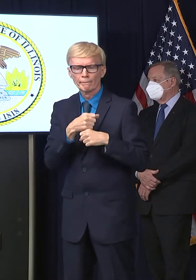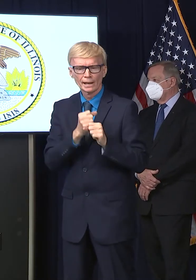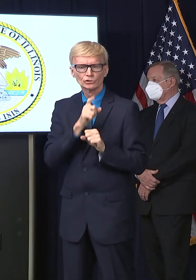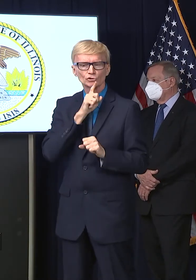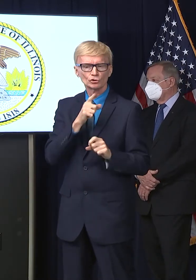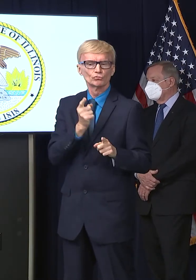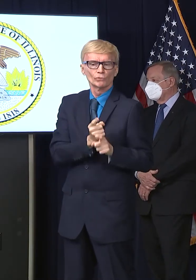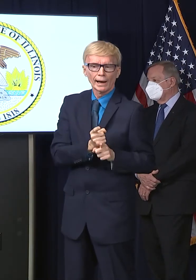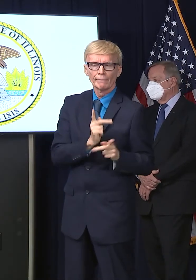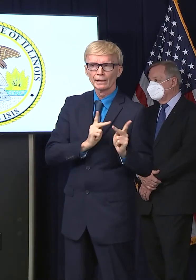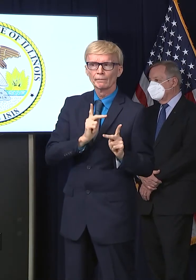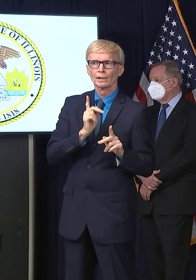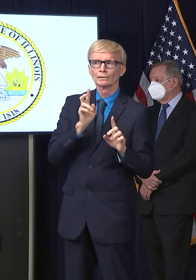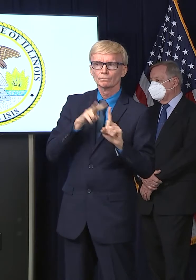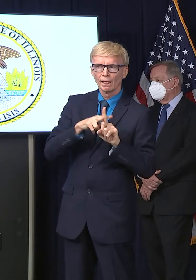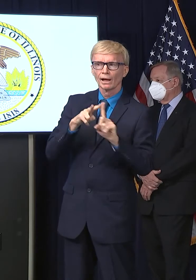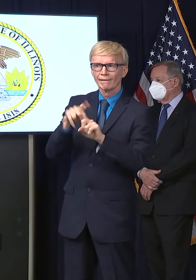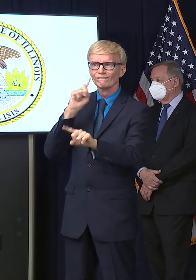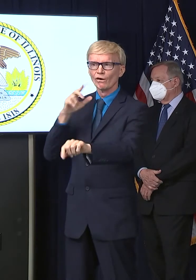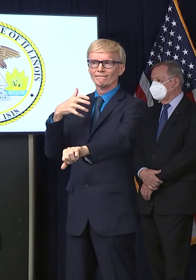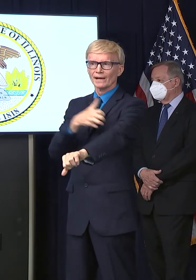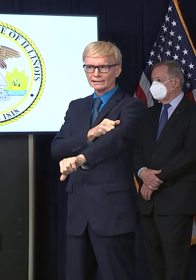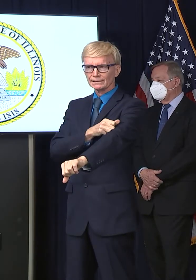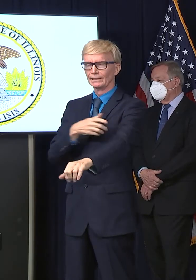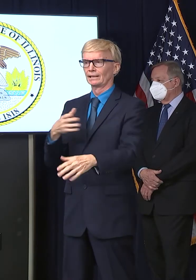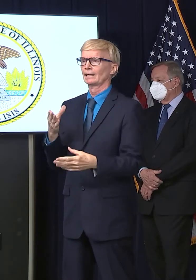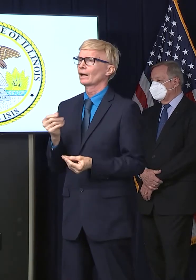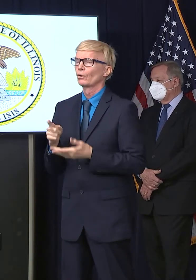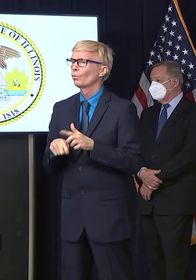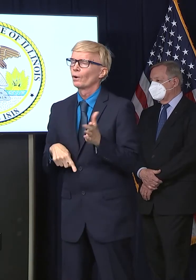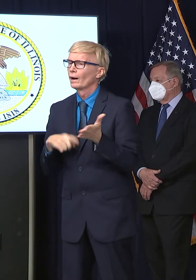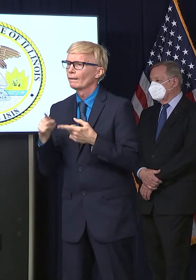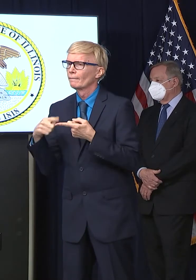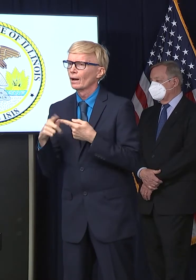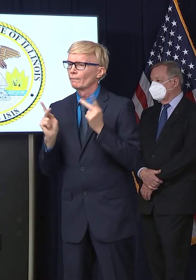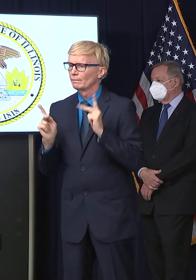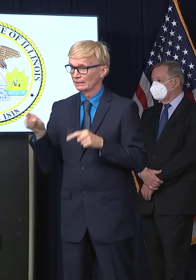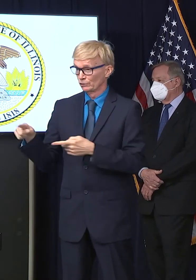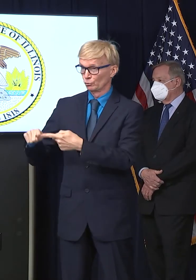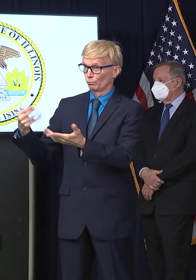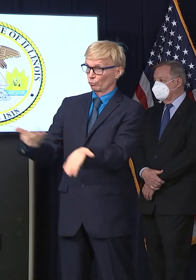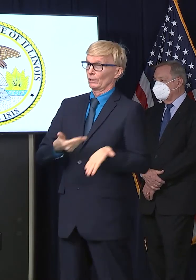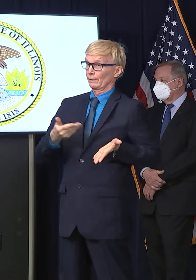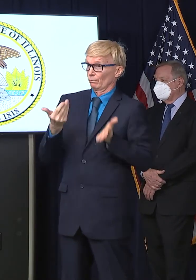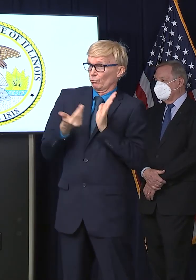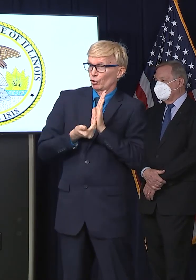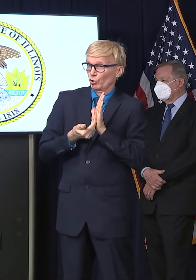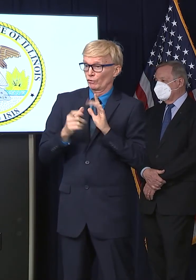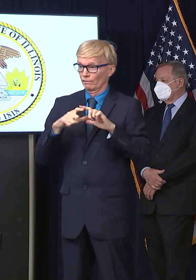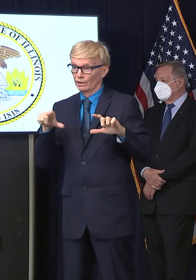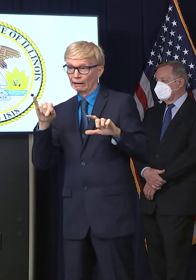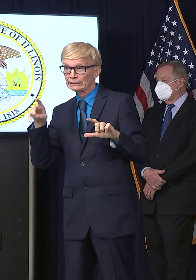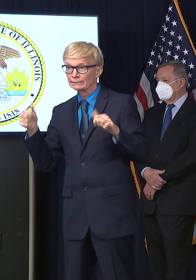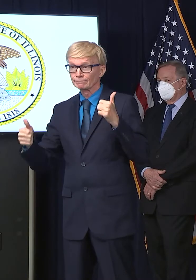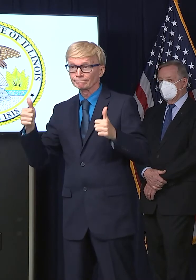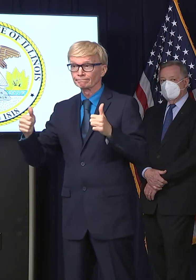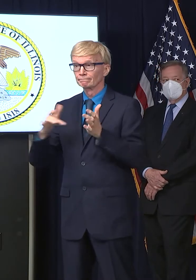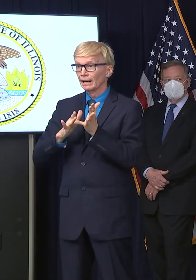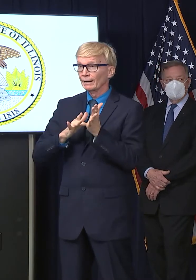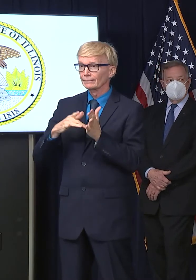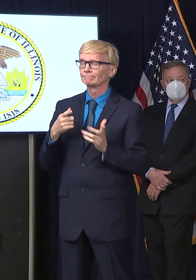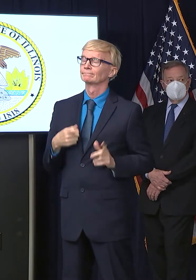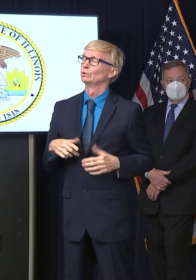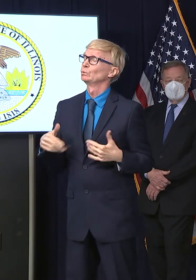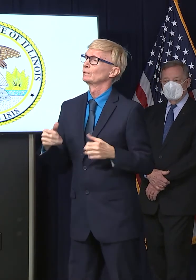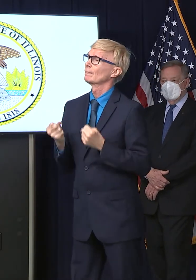receive vaccines? And what do medically vulnerable individuals need to bring to prove they are eligible and there is no fraud? Well, there are a